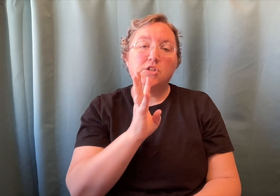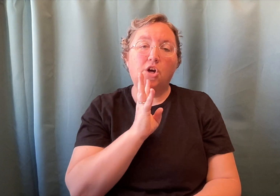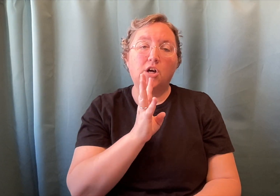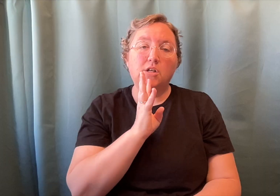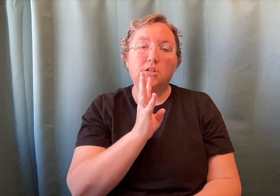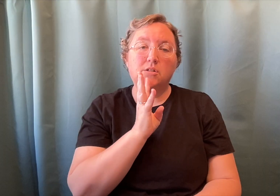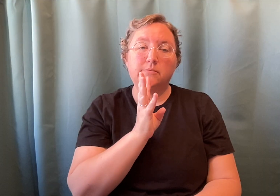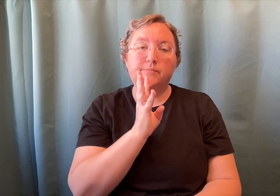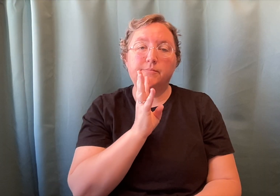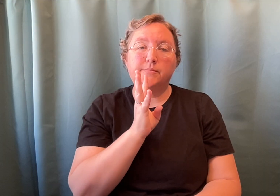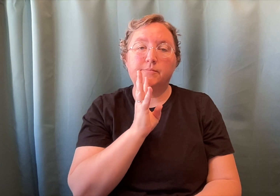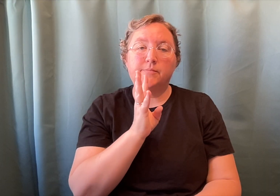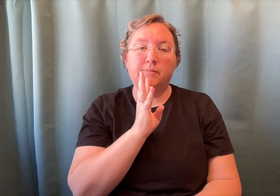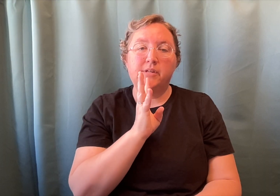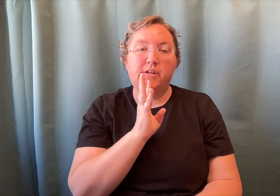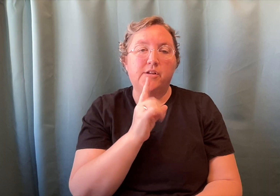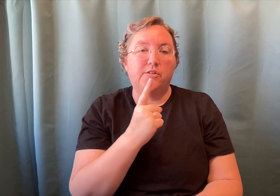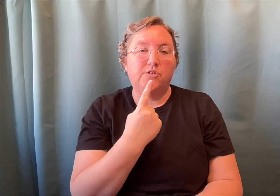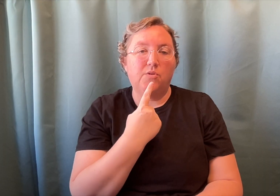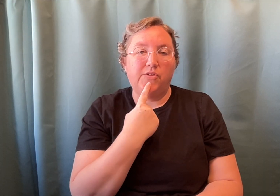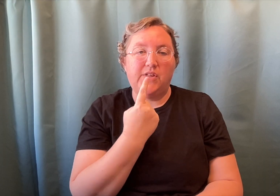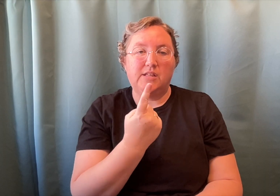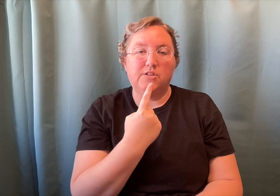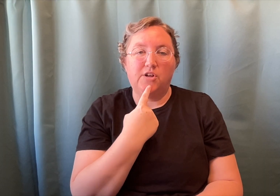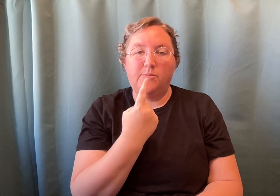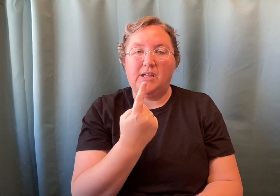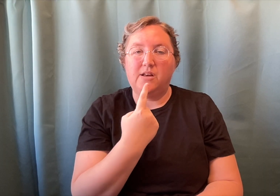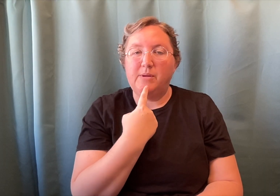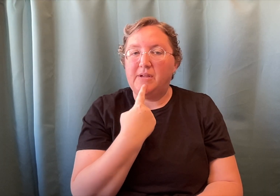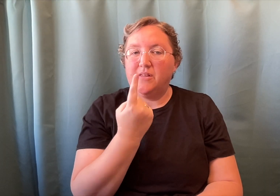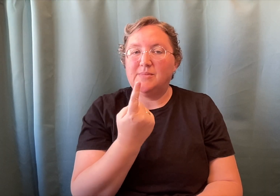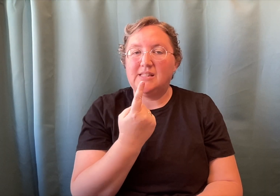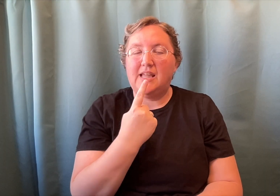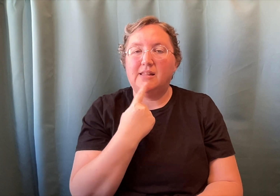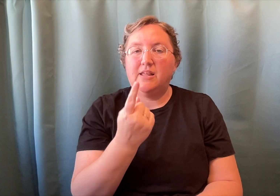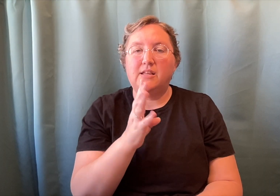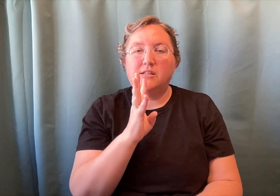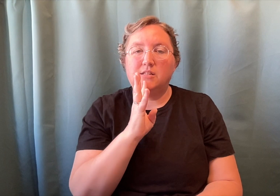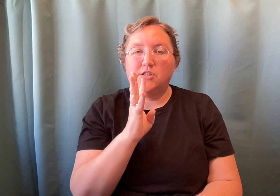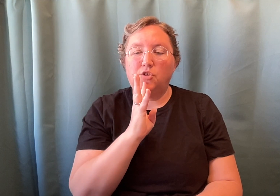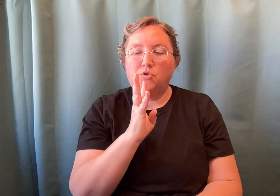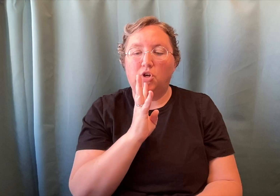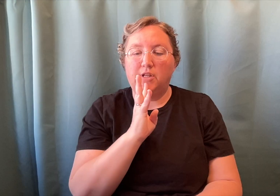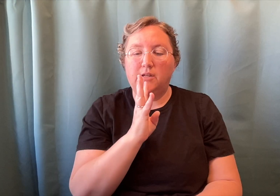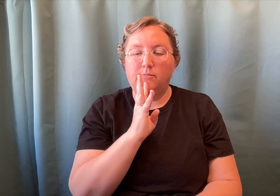Talk. These are all the things that are coming out of my mouth. I'm saying things. So talking.